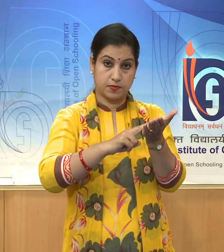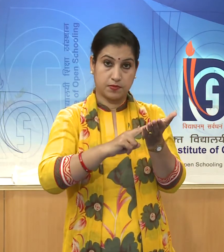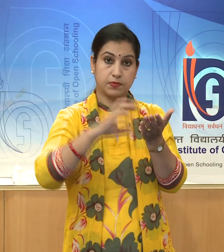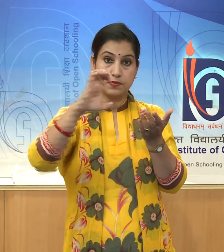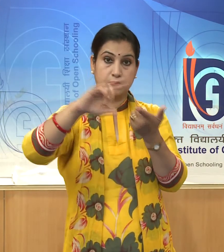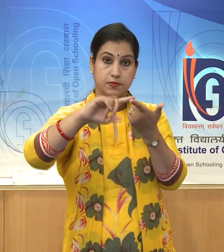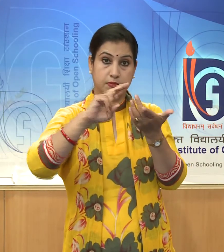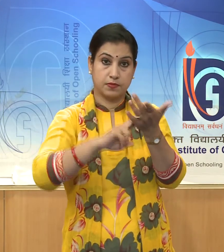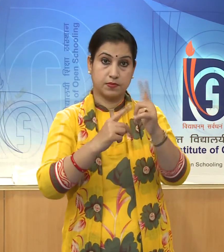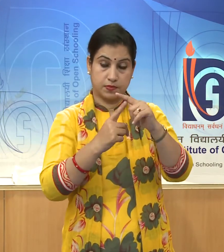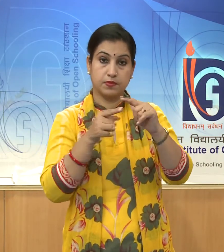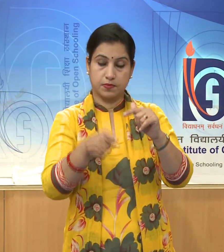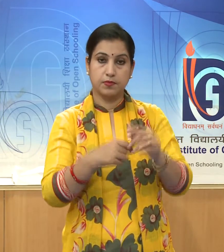He lived through